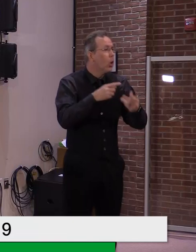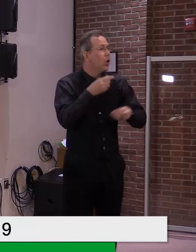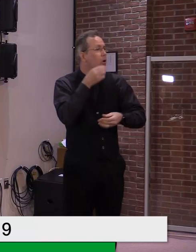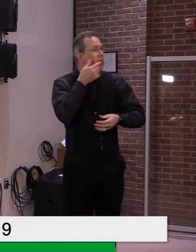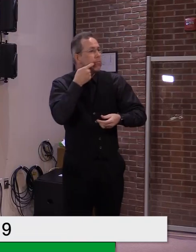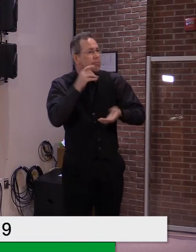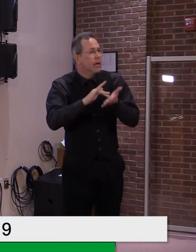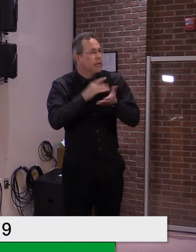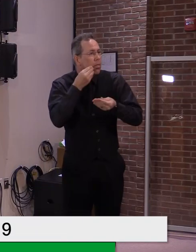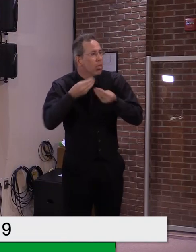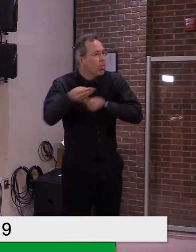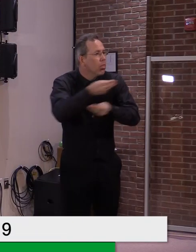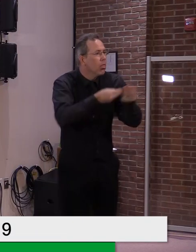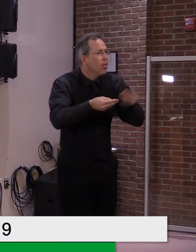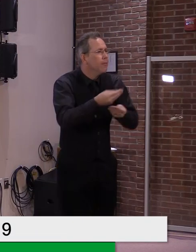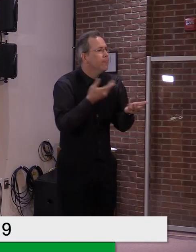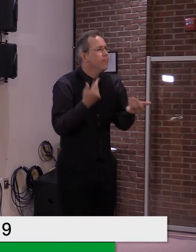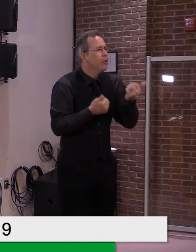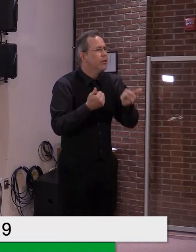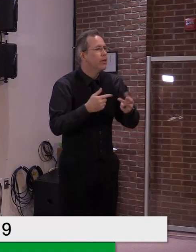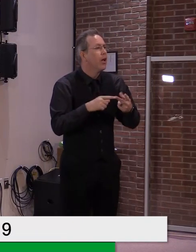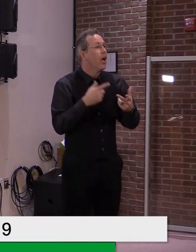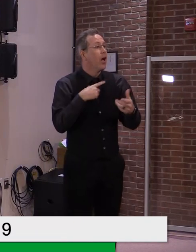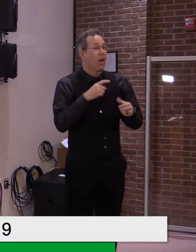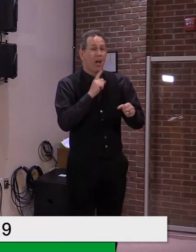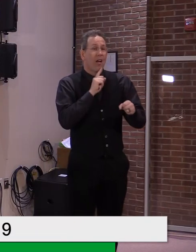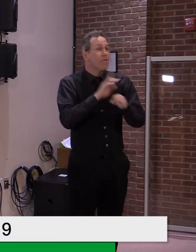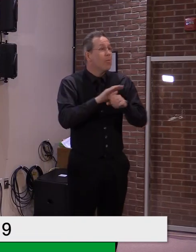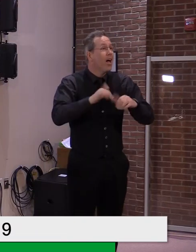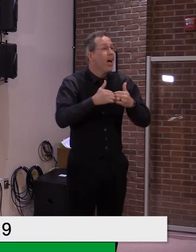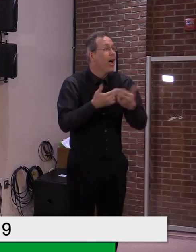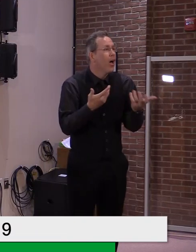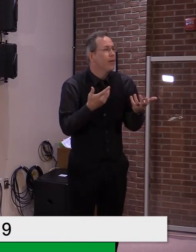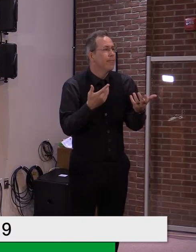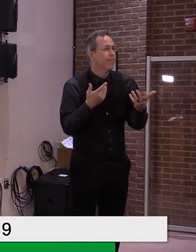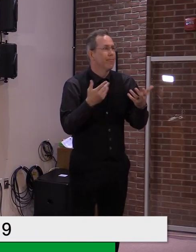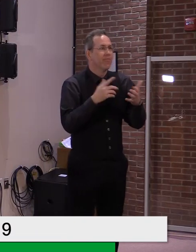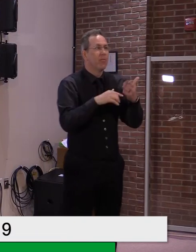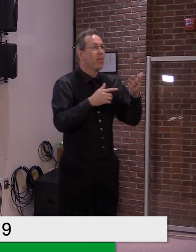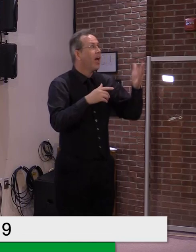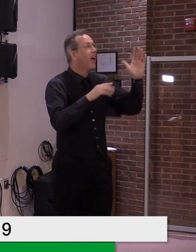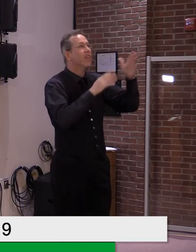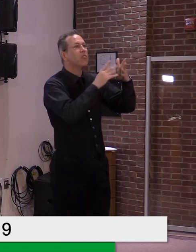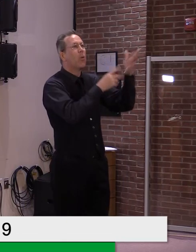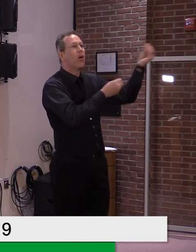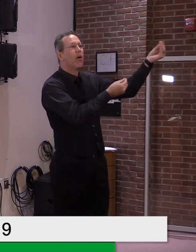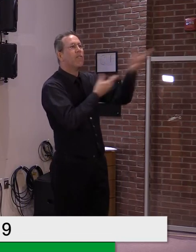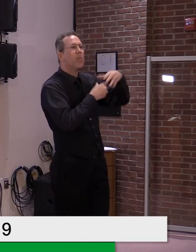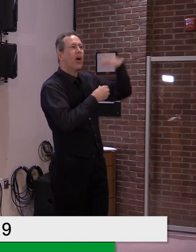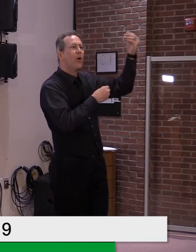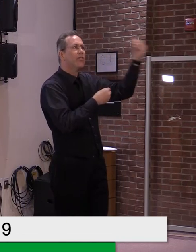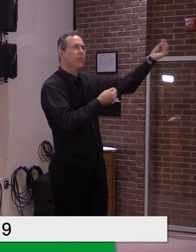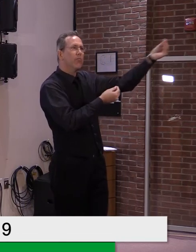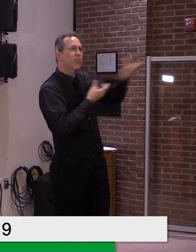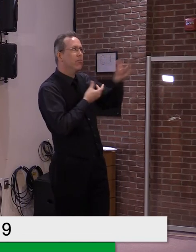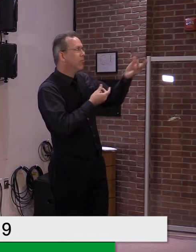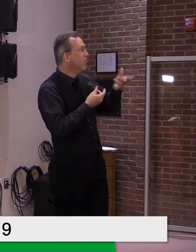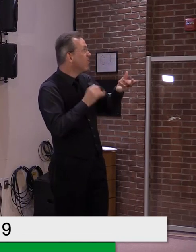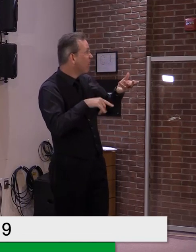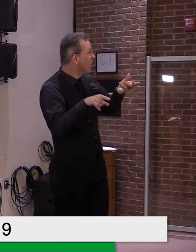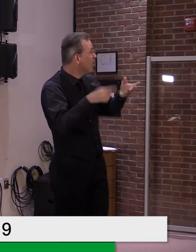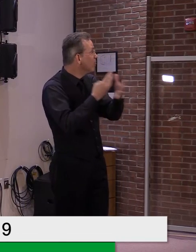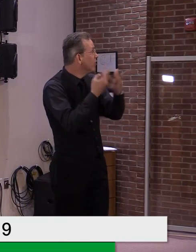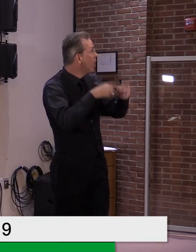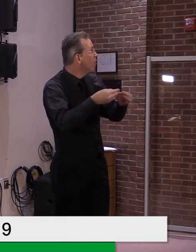into the facility, even if it came in through a different method on it. We are just pursuing different ways and trying